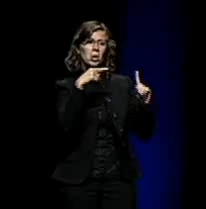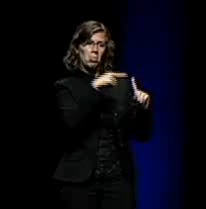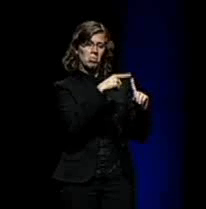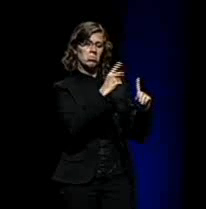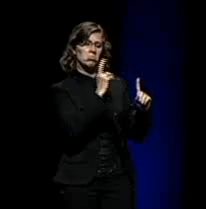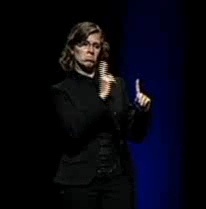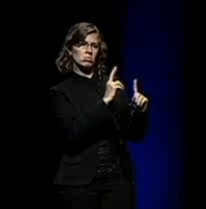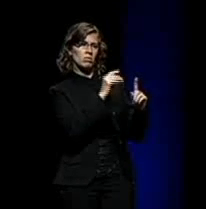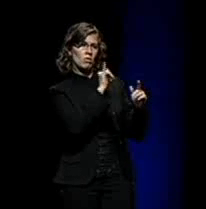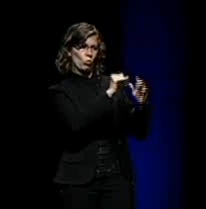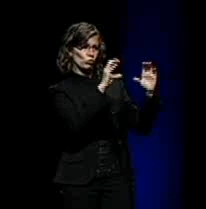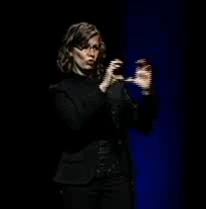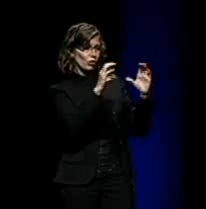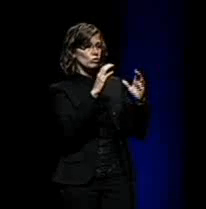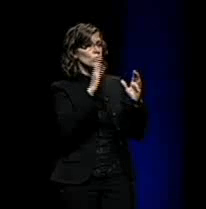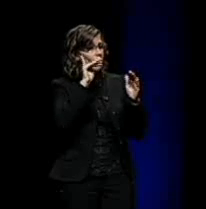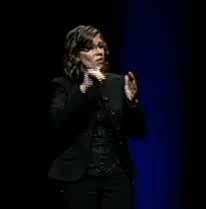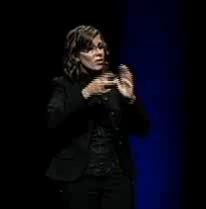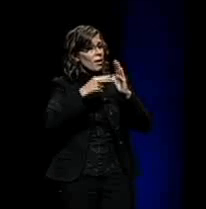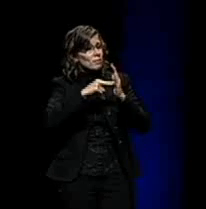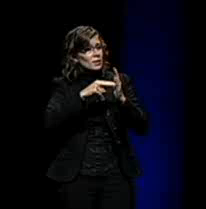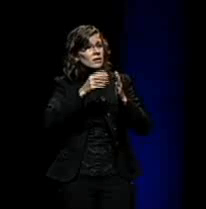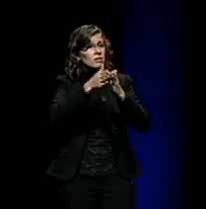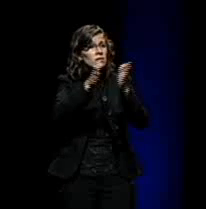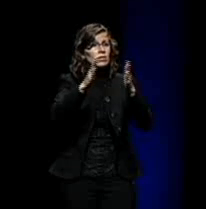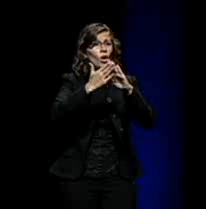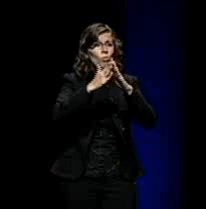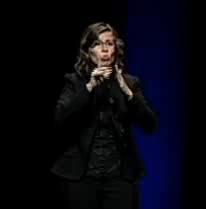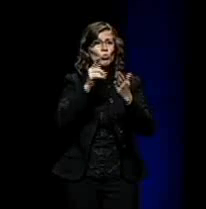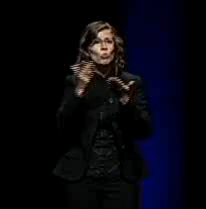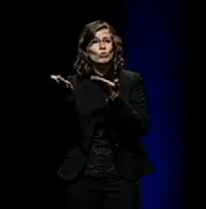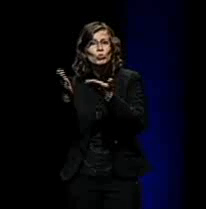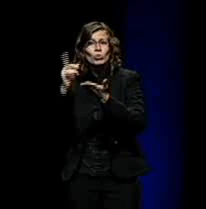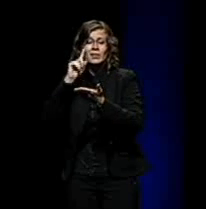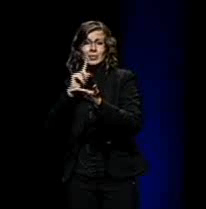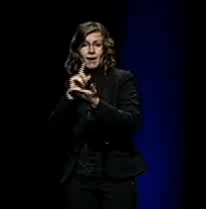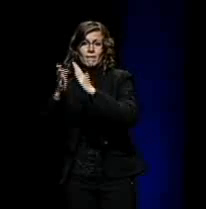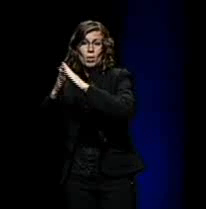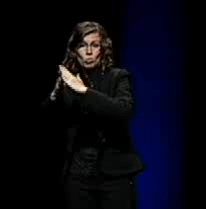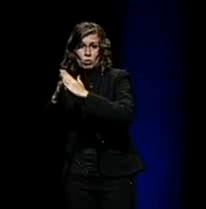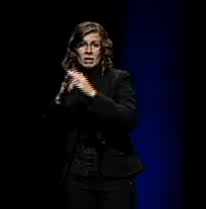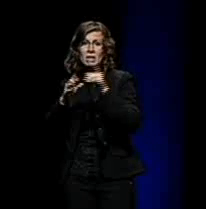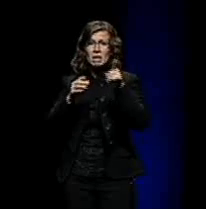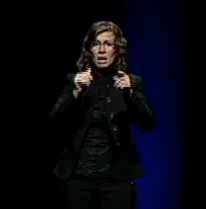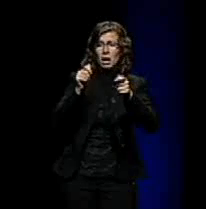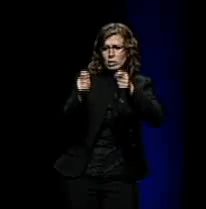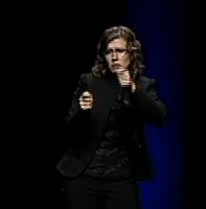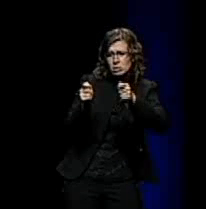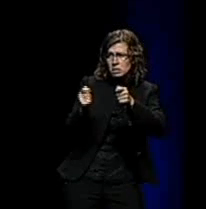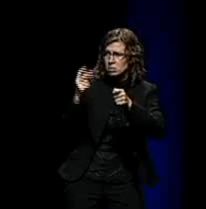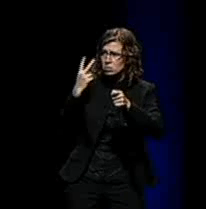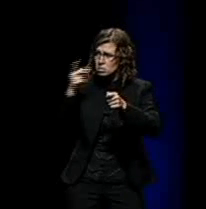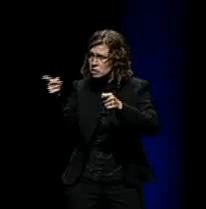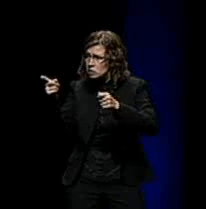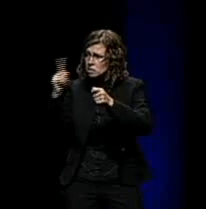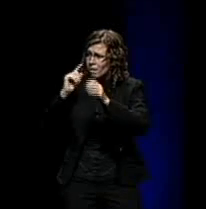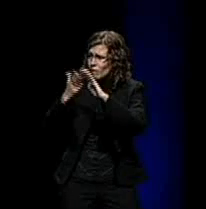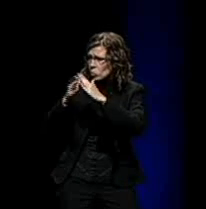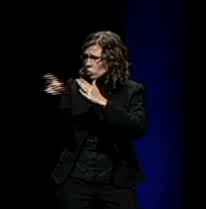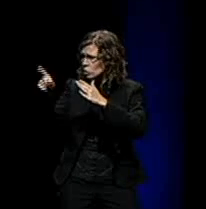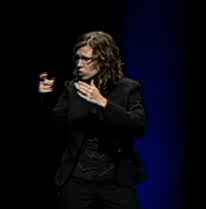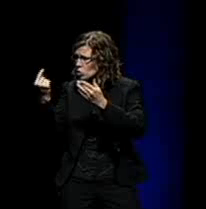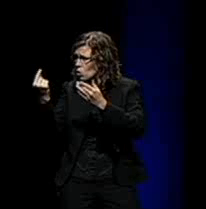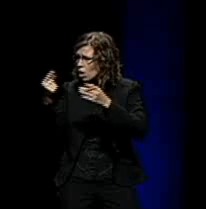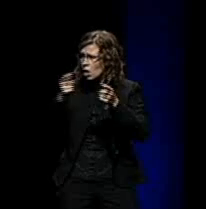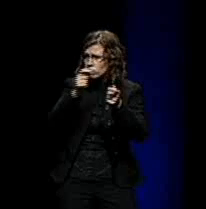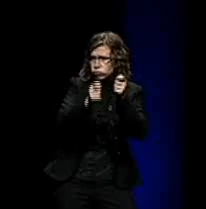the deaf will be able to actually adjust and be able to say, what do you need? Okay, if the answer